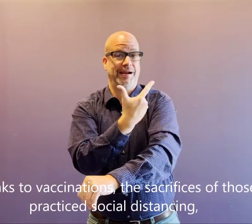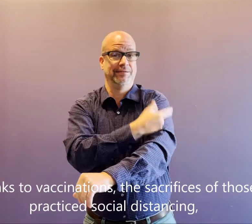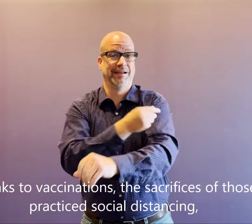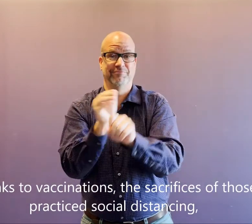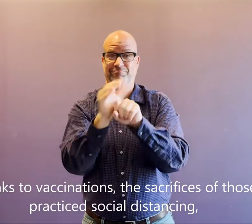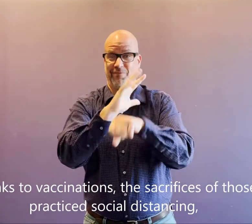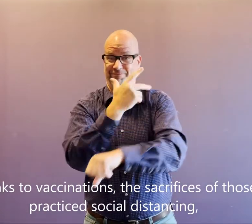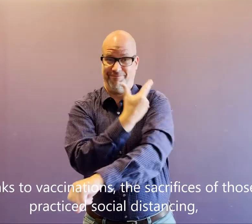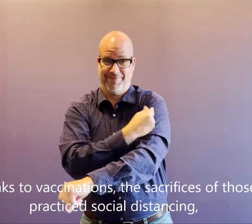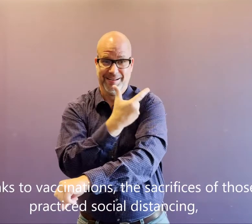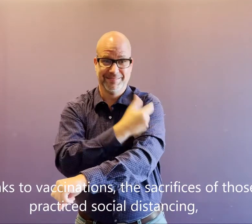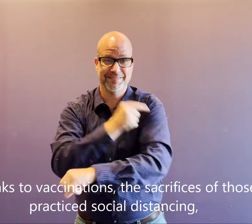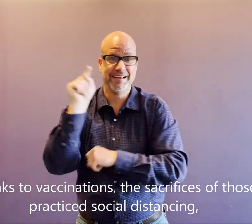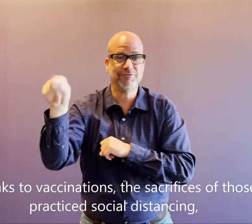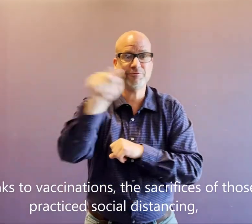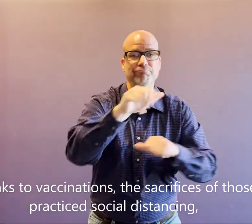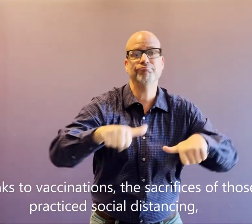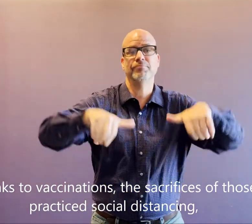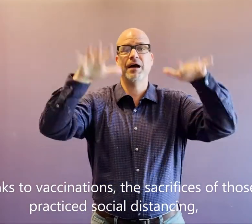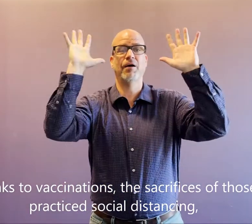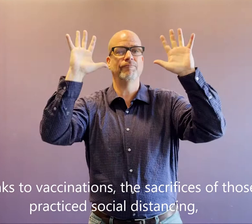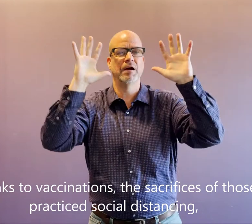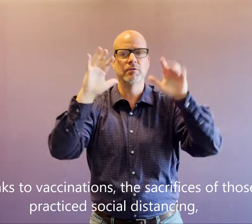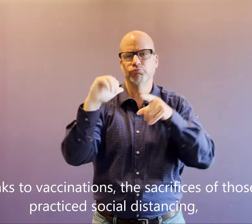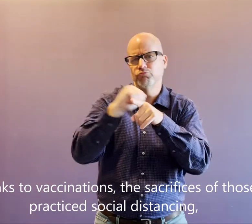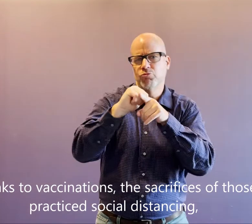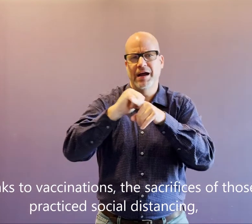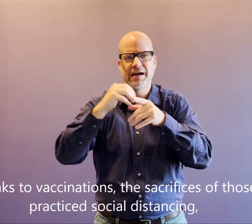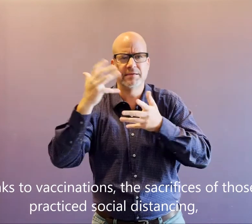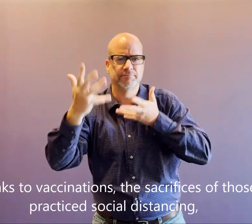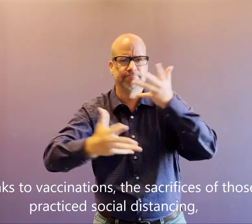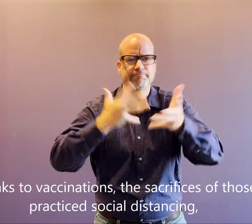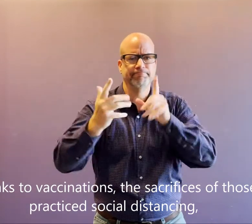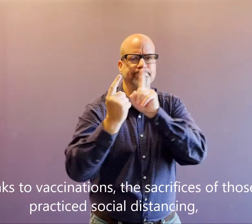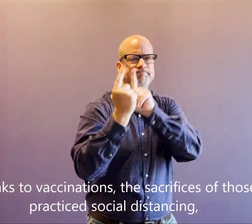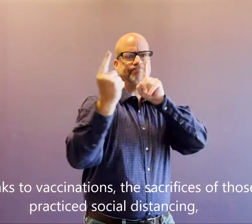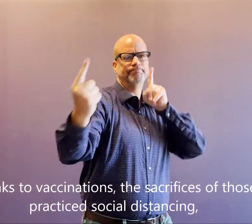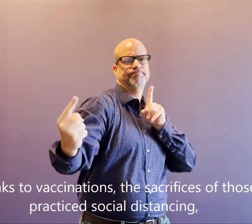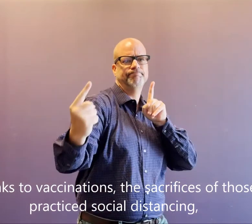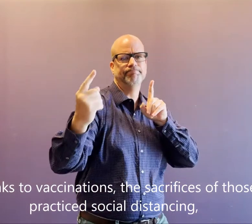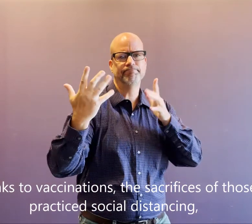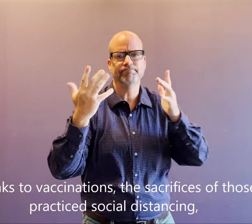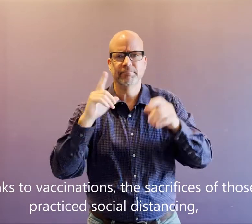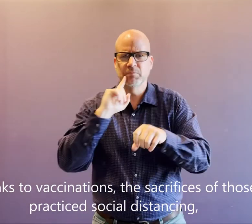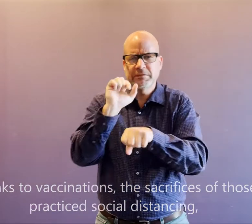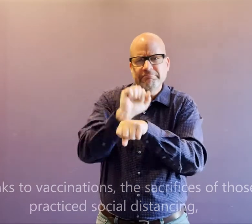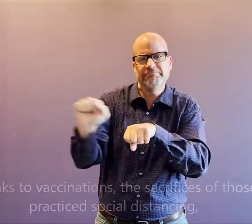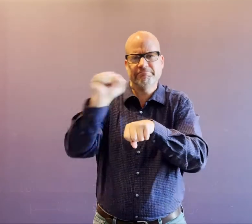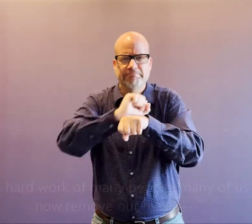Thanks to vaccinations, the sacrifice of those who practice social distancing,